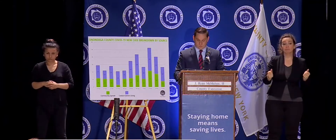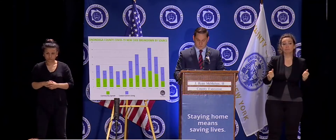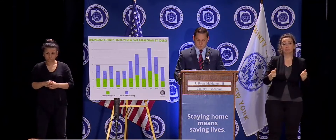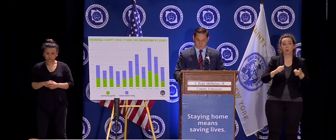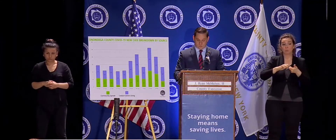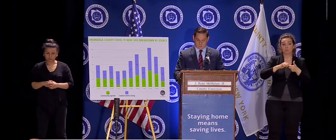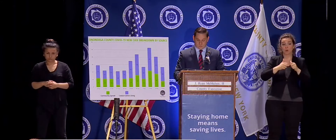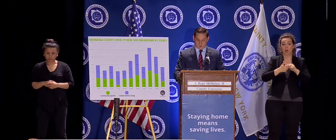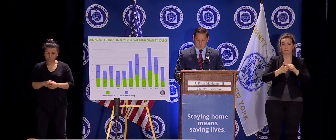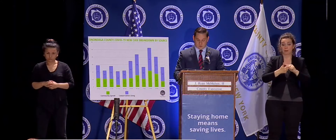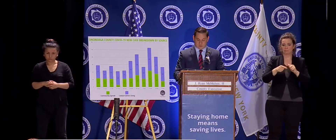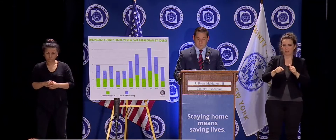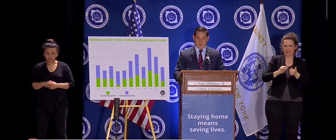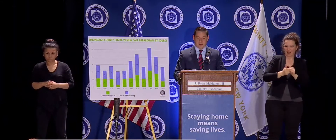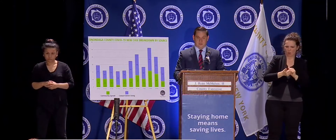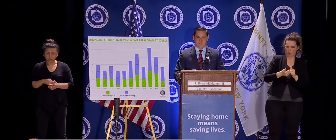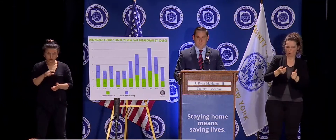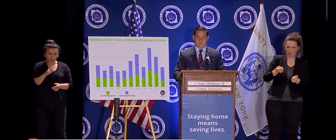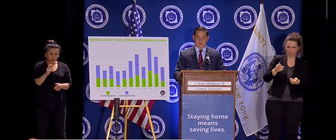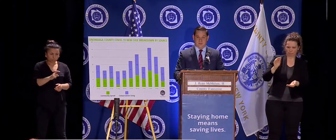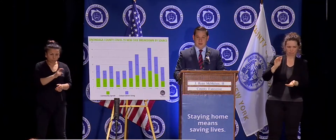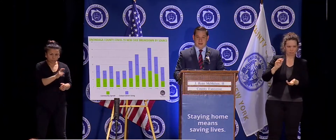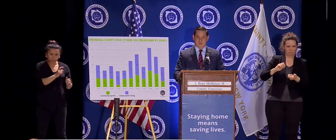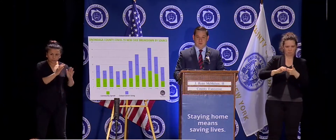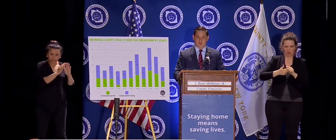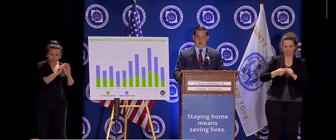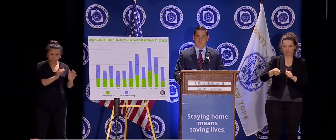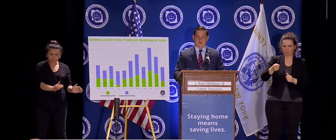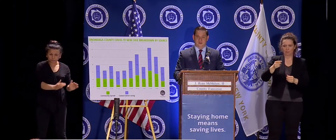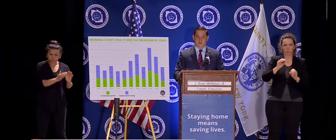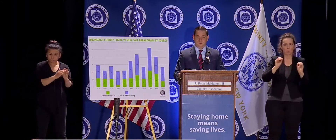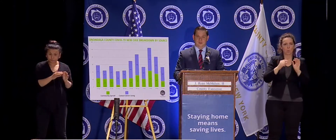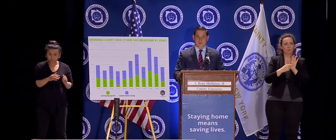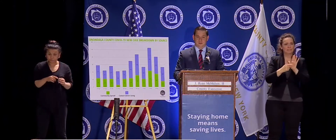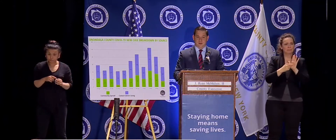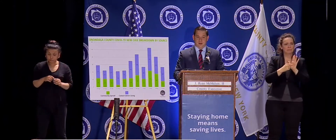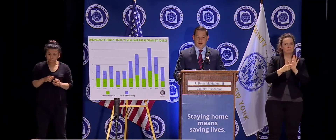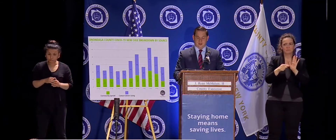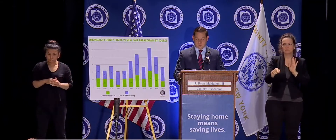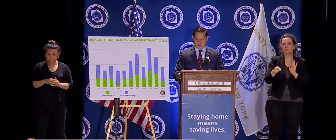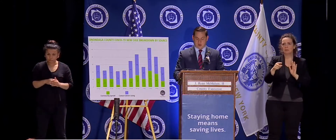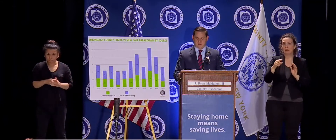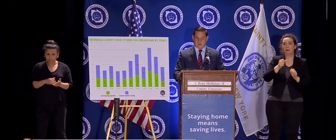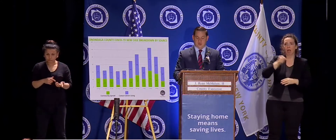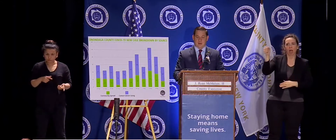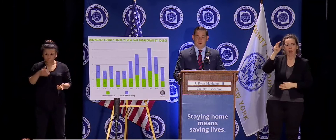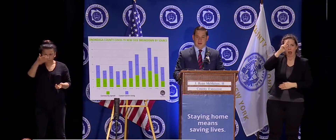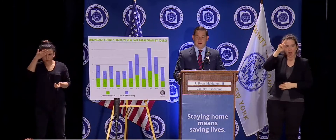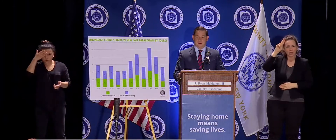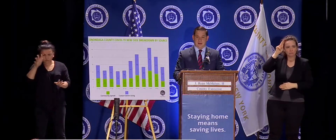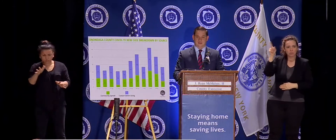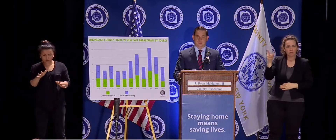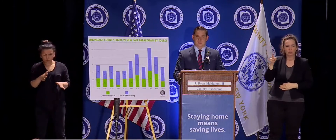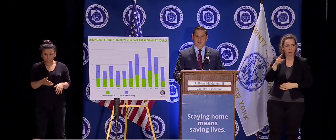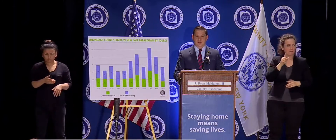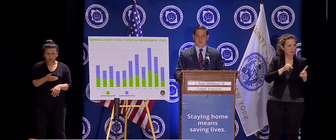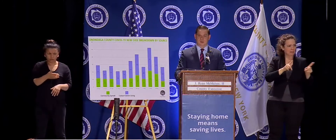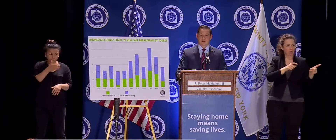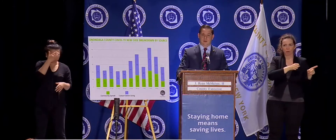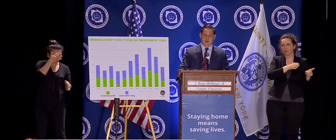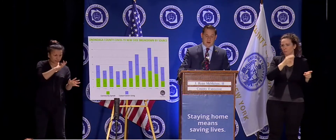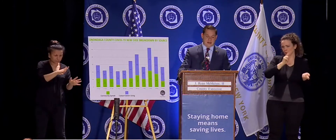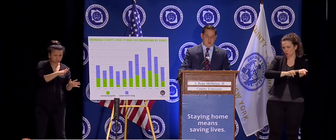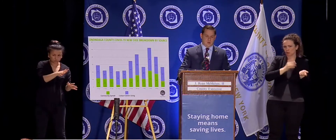by nursing homes? Some of them got sent back to other facilities. That's part of the drop we had in